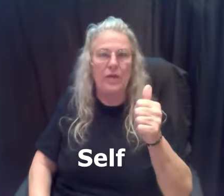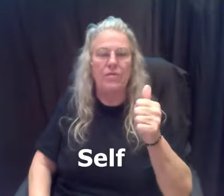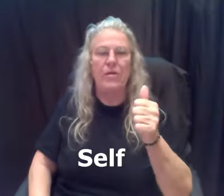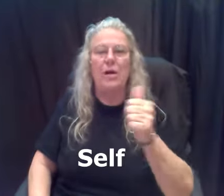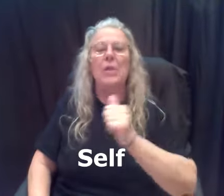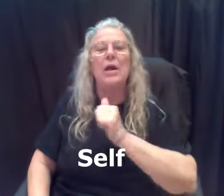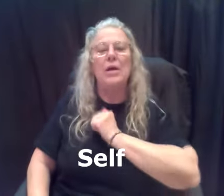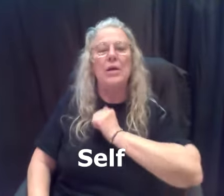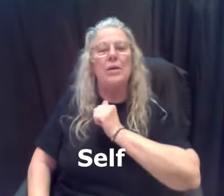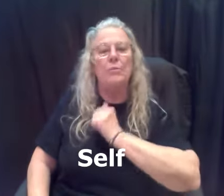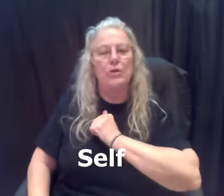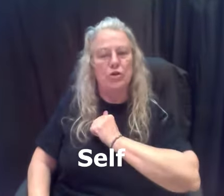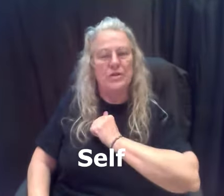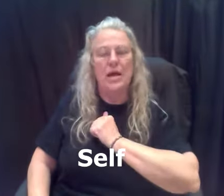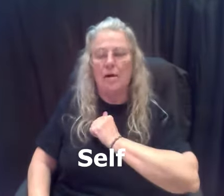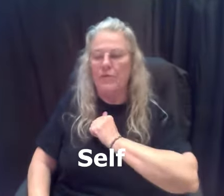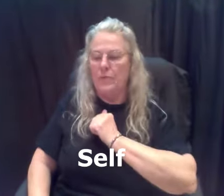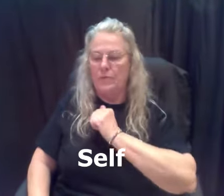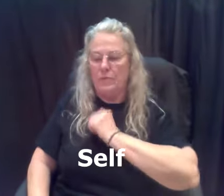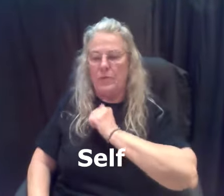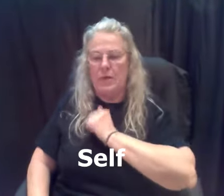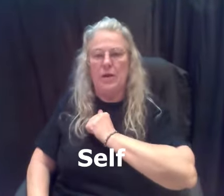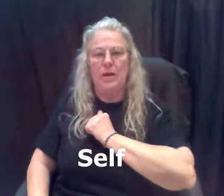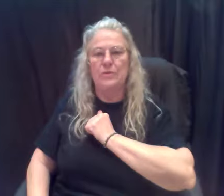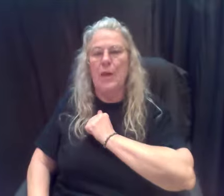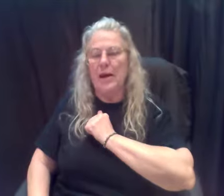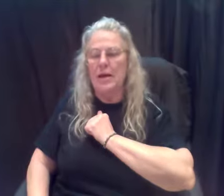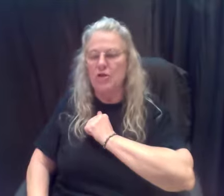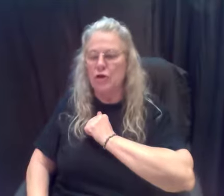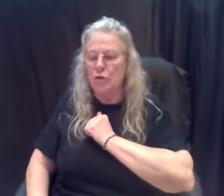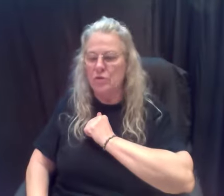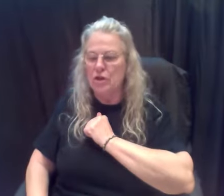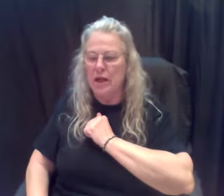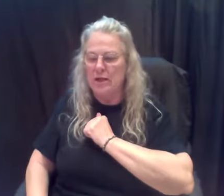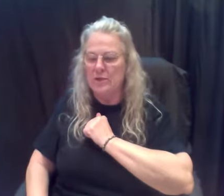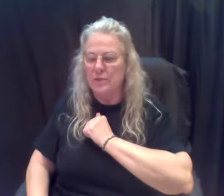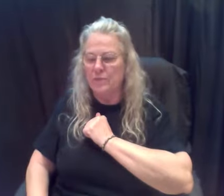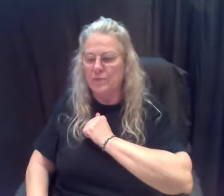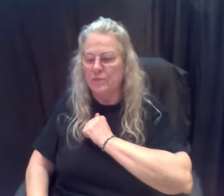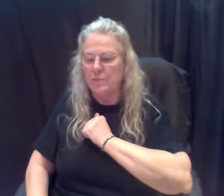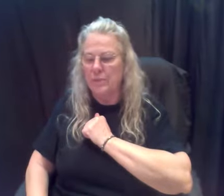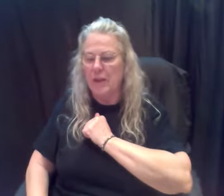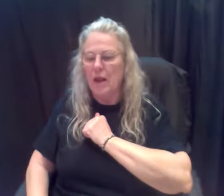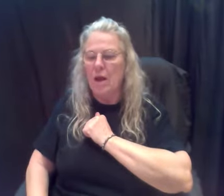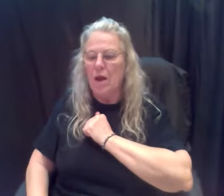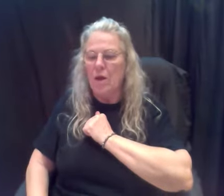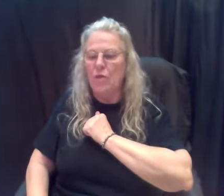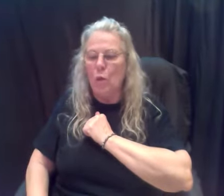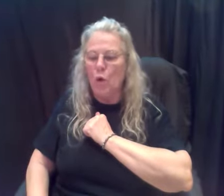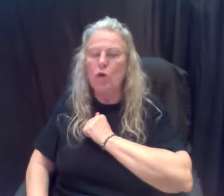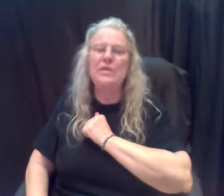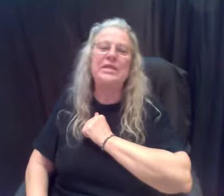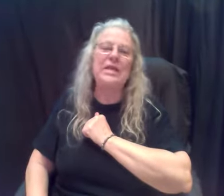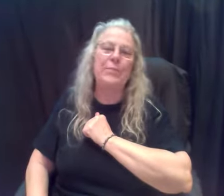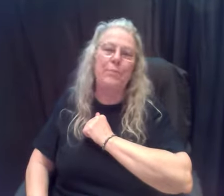thumb. But yourself is back against your own chest. The word